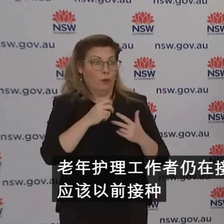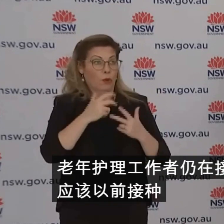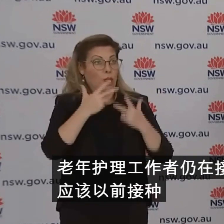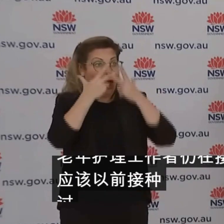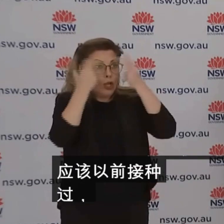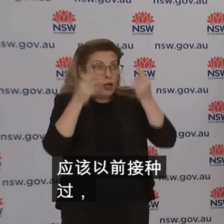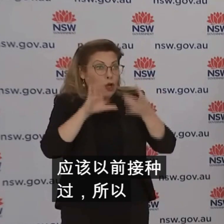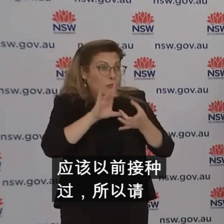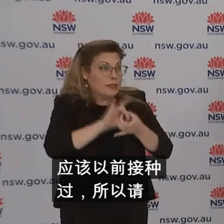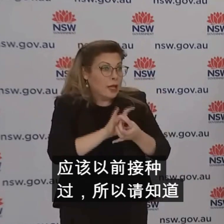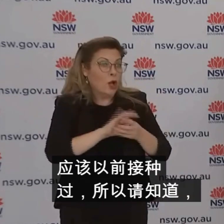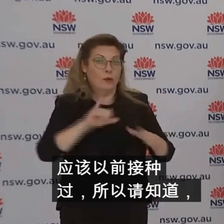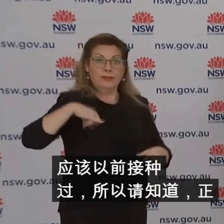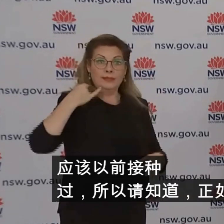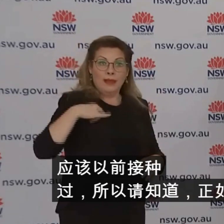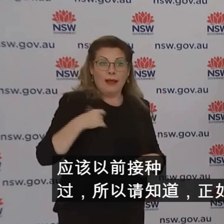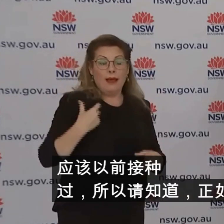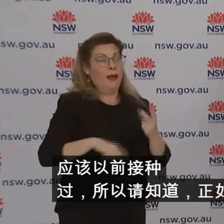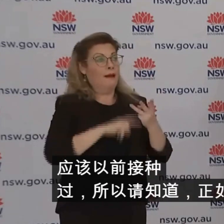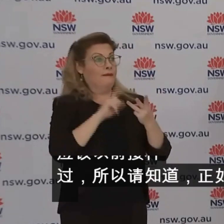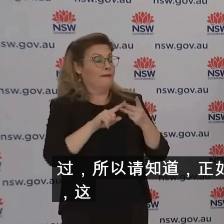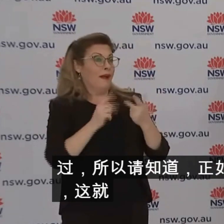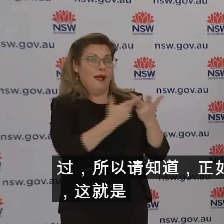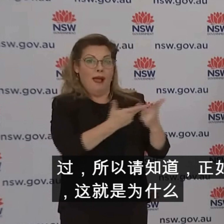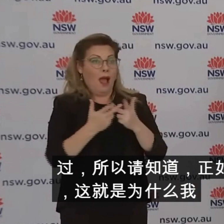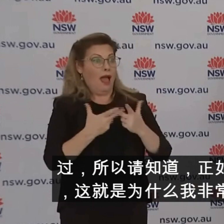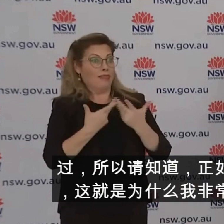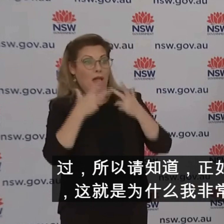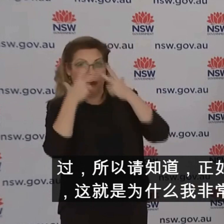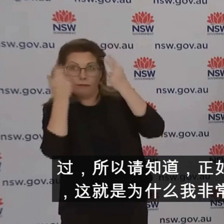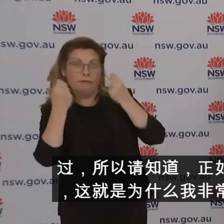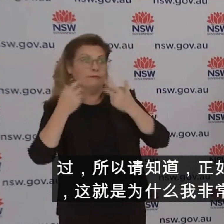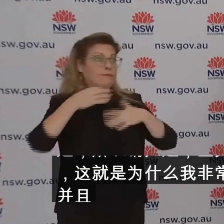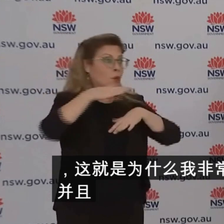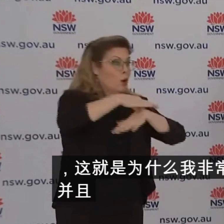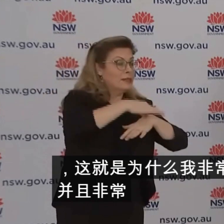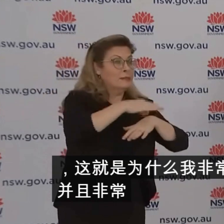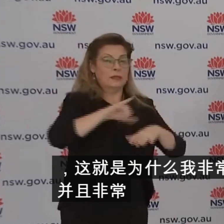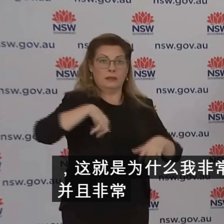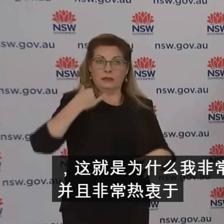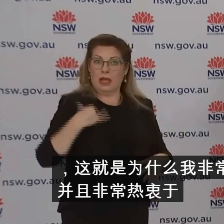to have been vaccinated previously. So please know, as I said, that's why I was very keen to provide